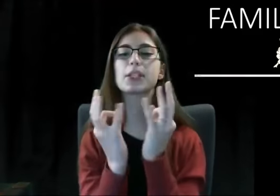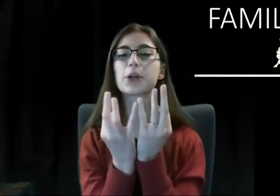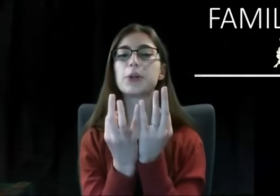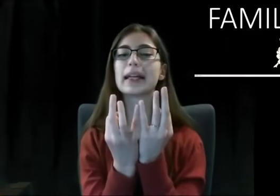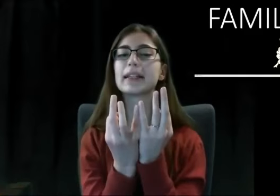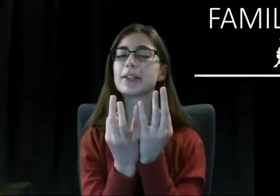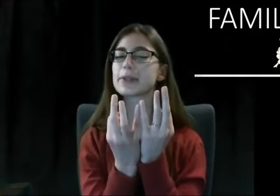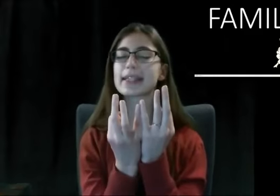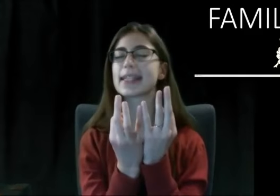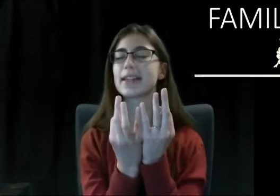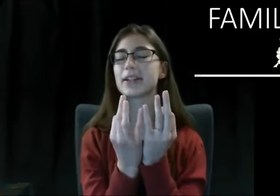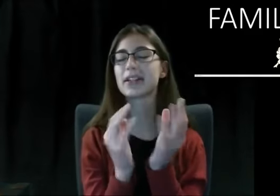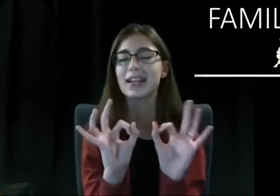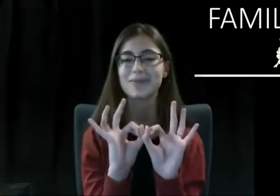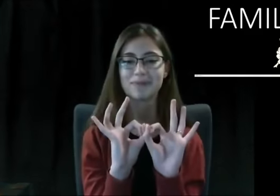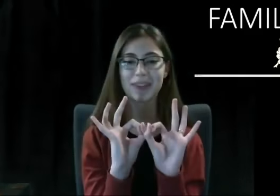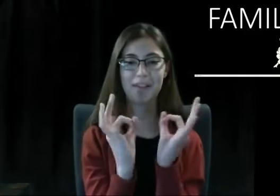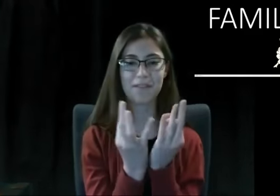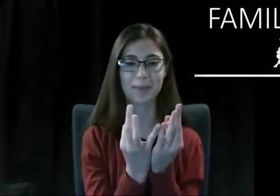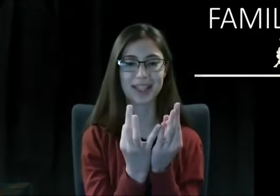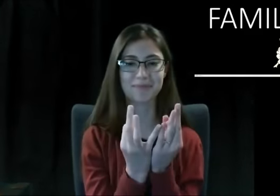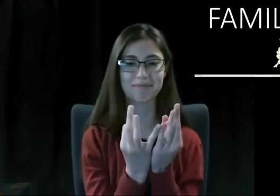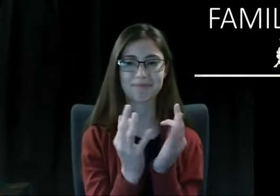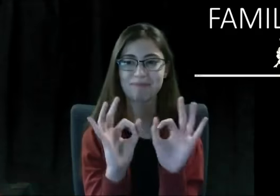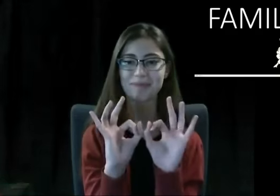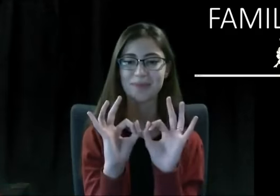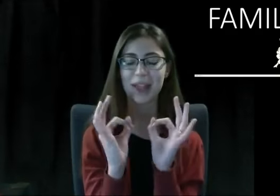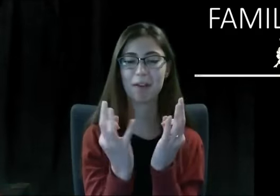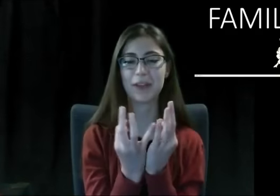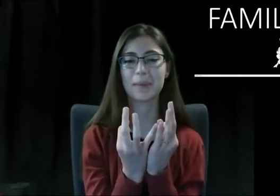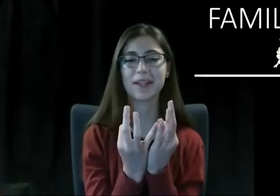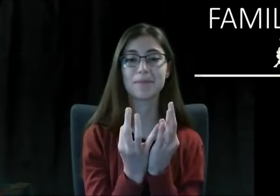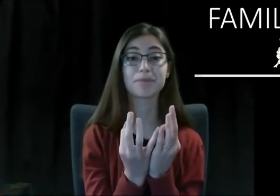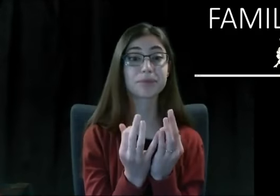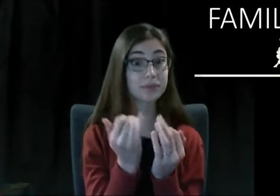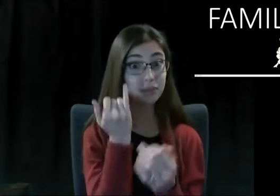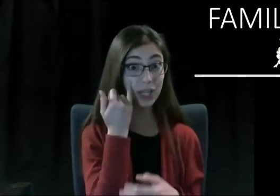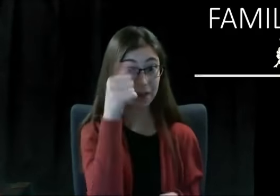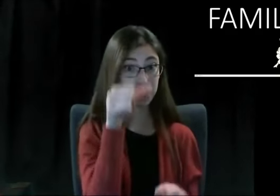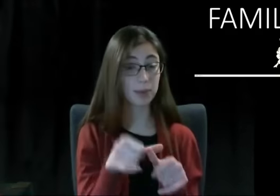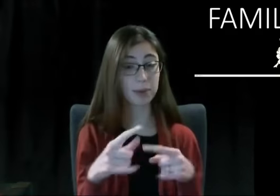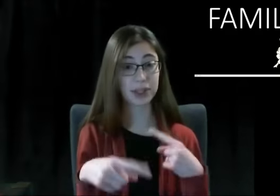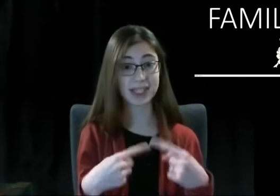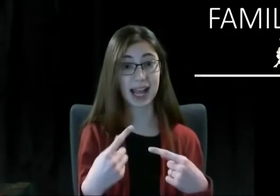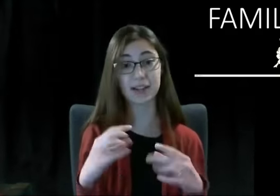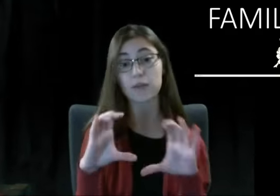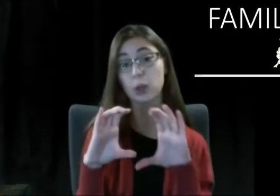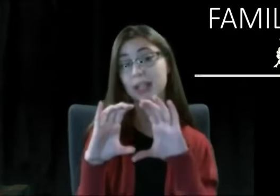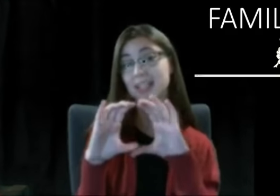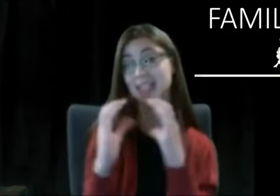circle and close together again. Family. Family. If you remember the sign for